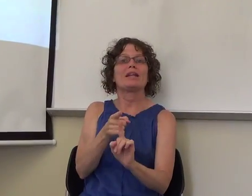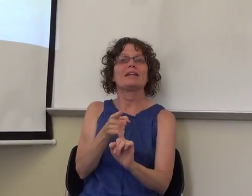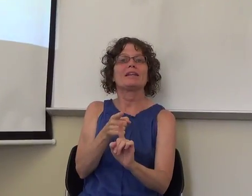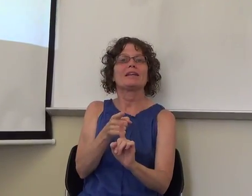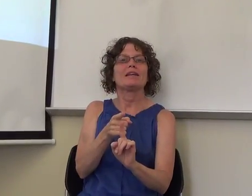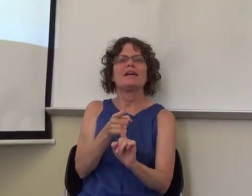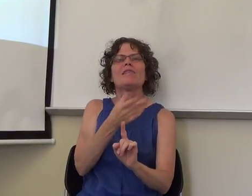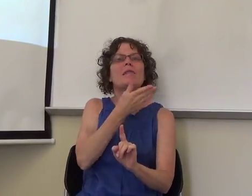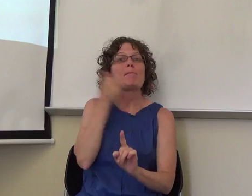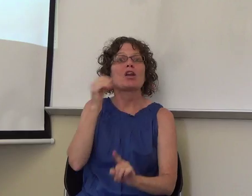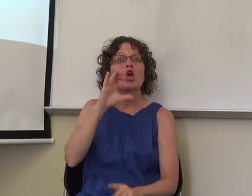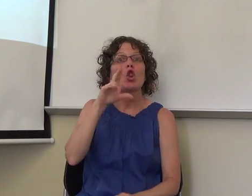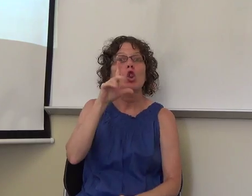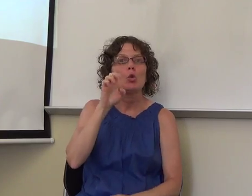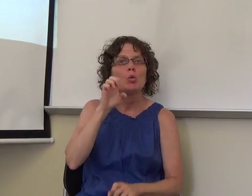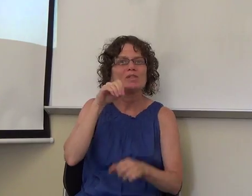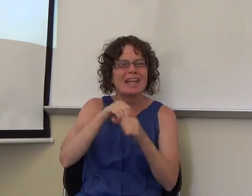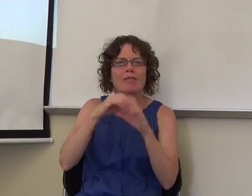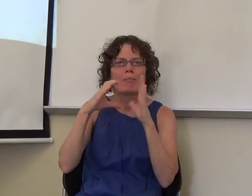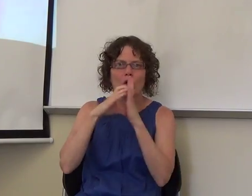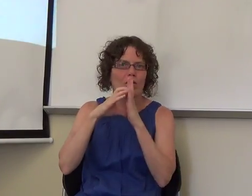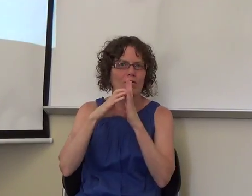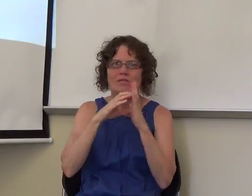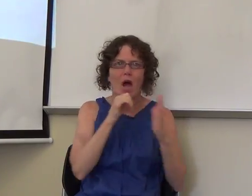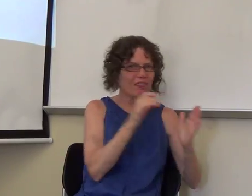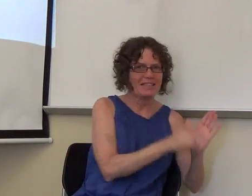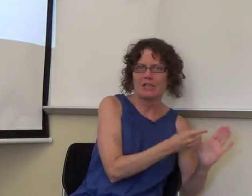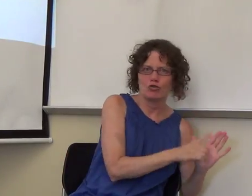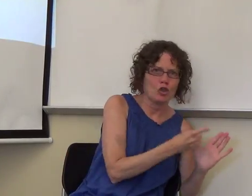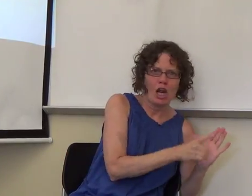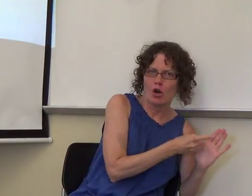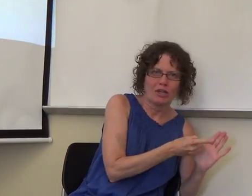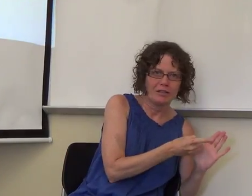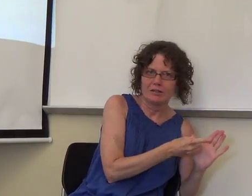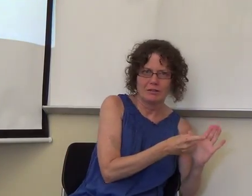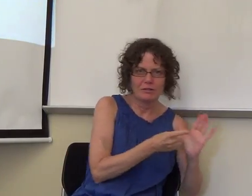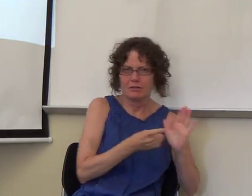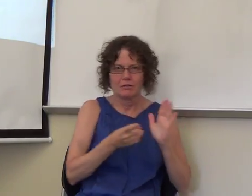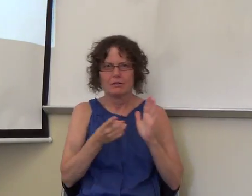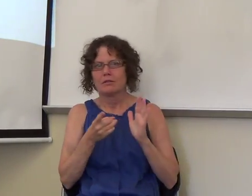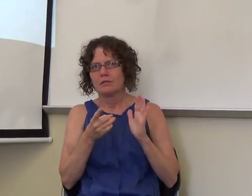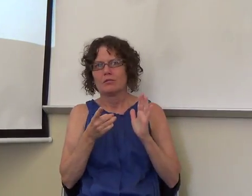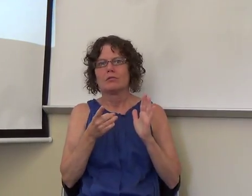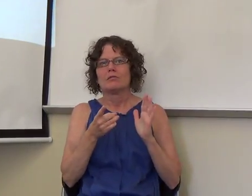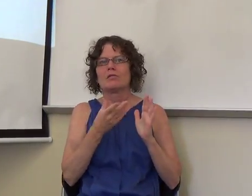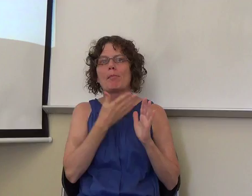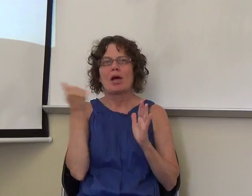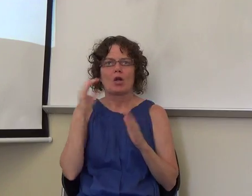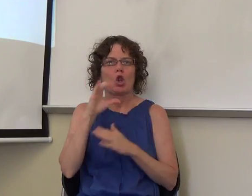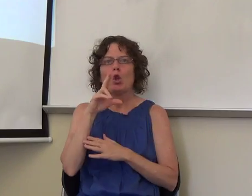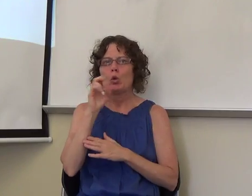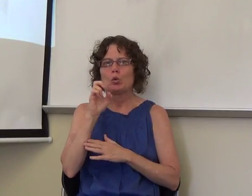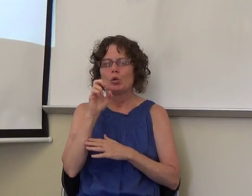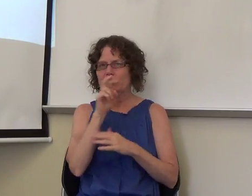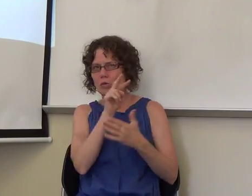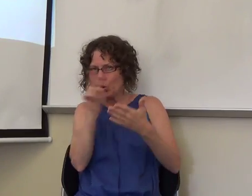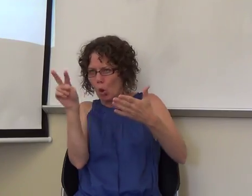is in here, rather than looking that up in the dictionary and coming up with this meaning, which doesn't make any sense in that sentence. You're better